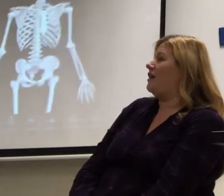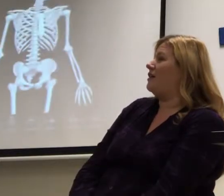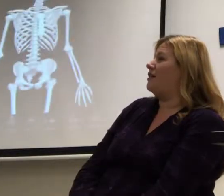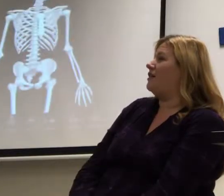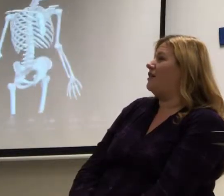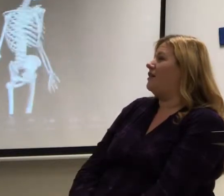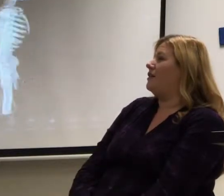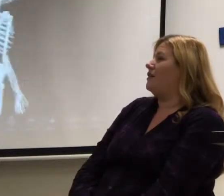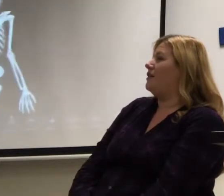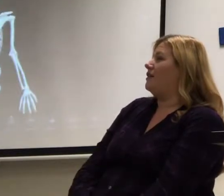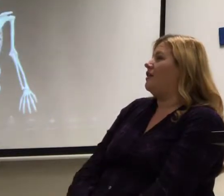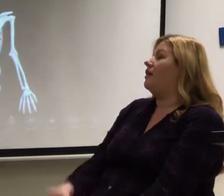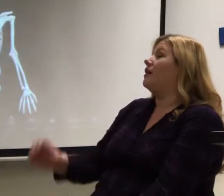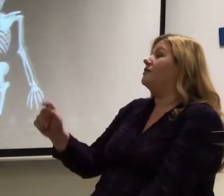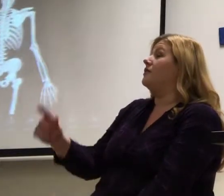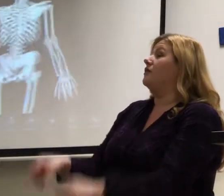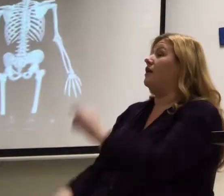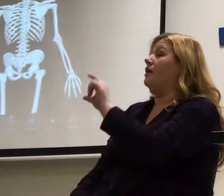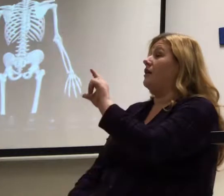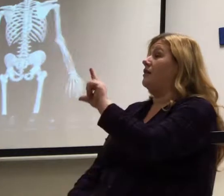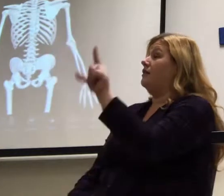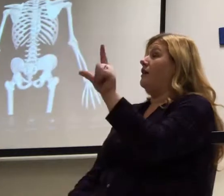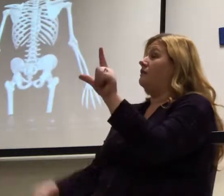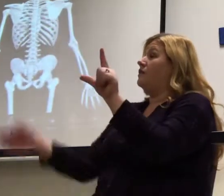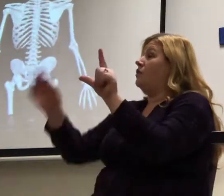For example,